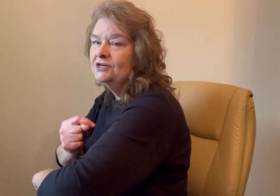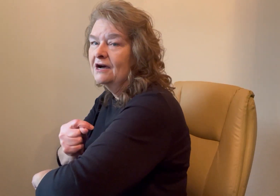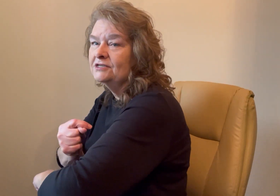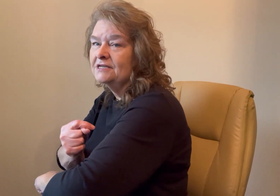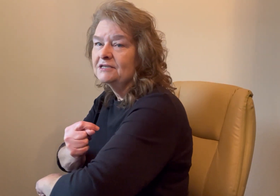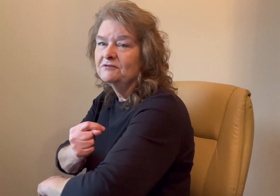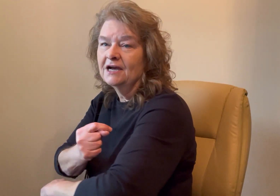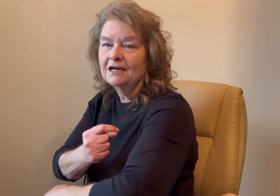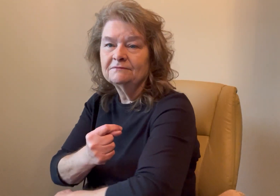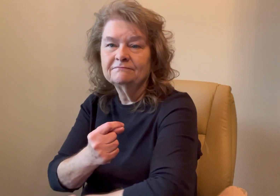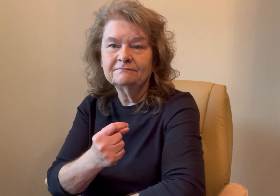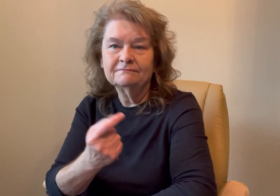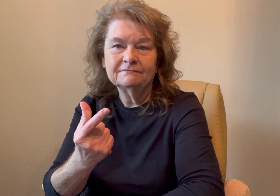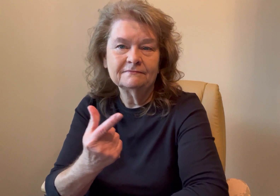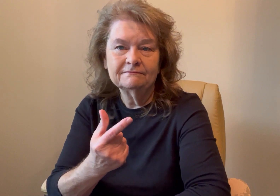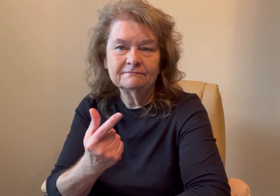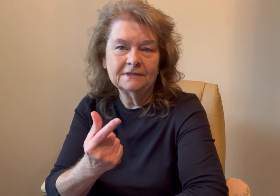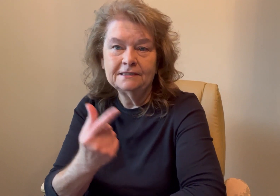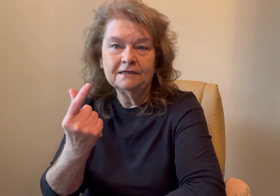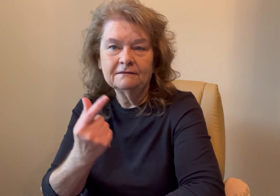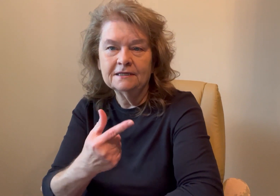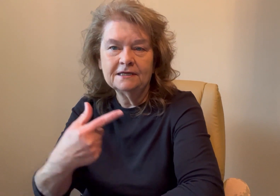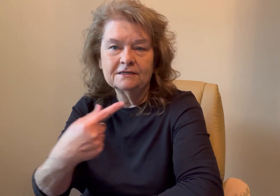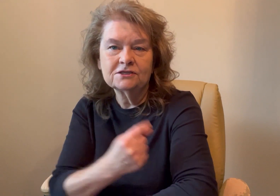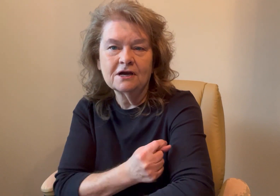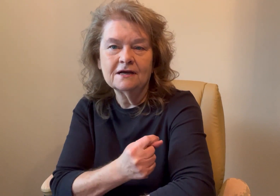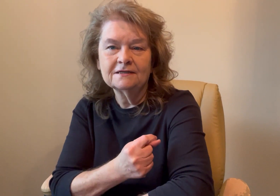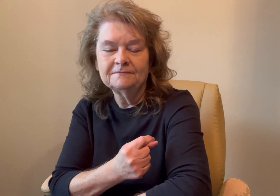just like you've got a needle and getting a shot.